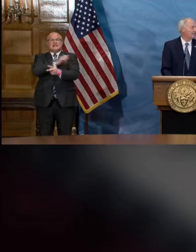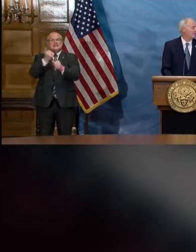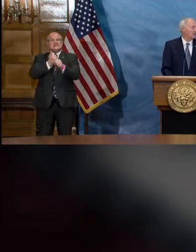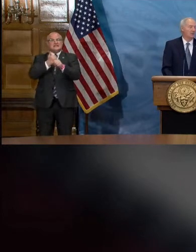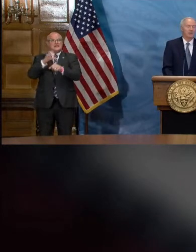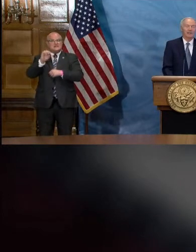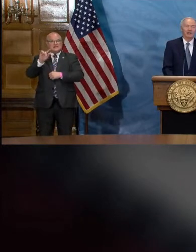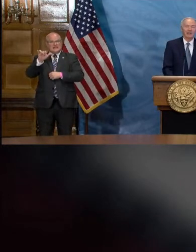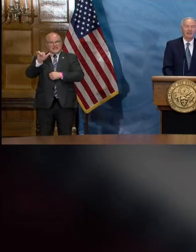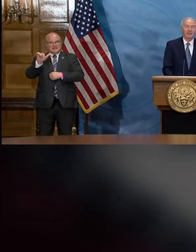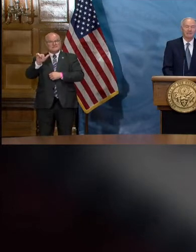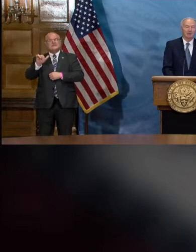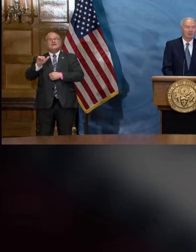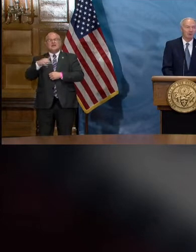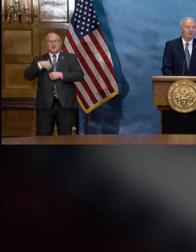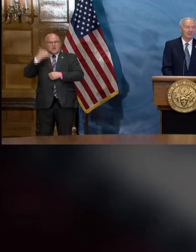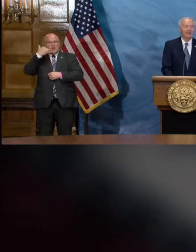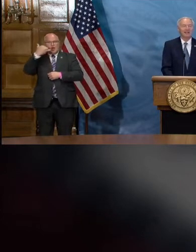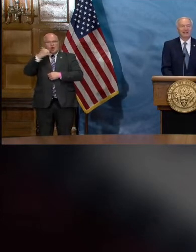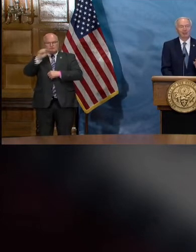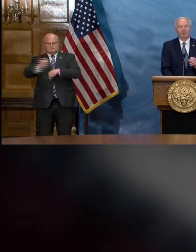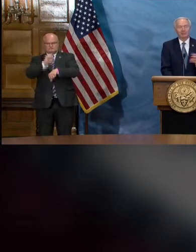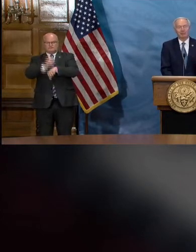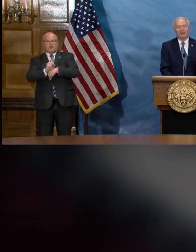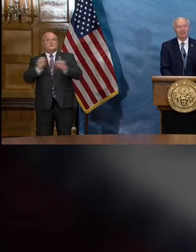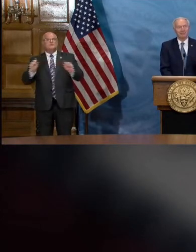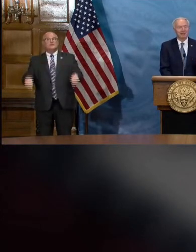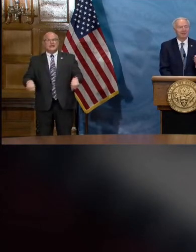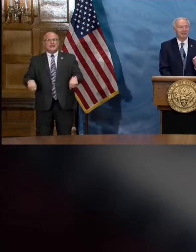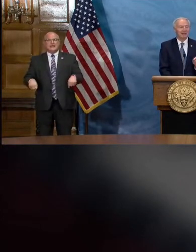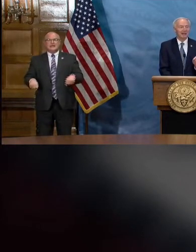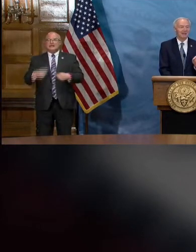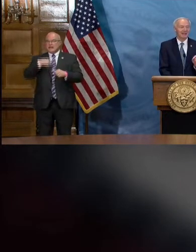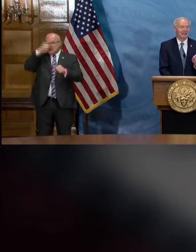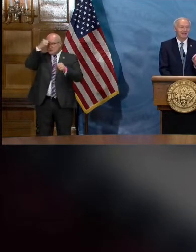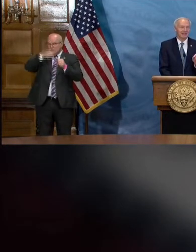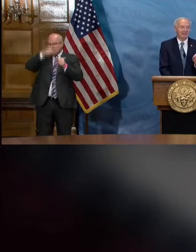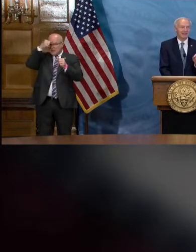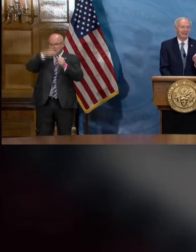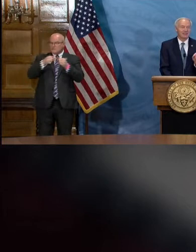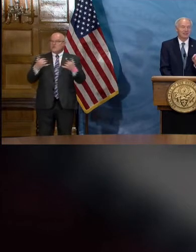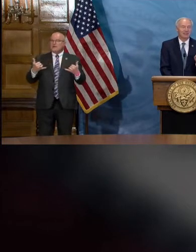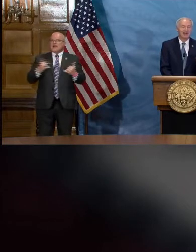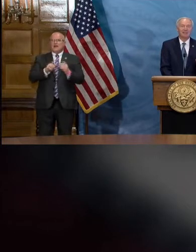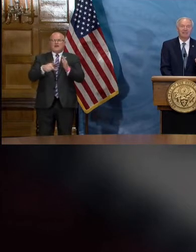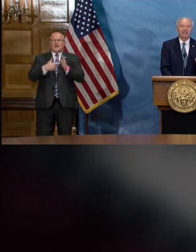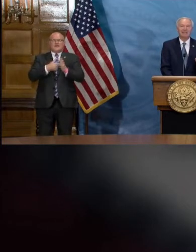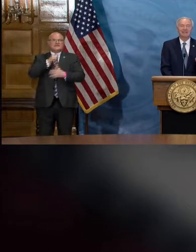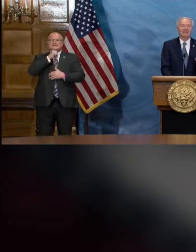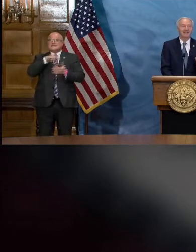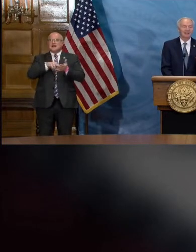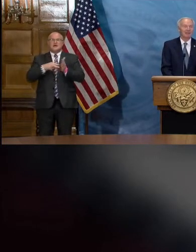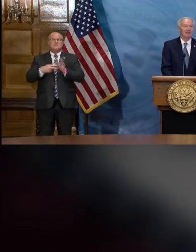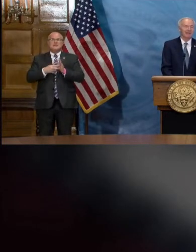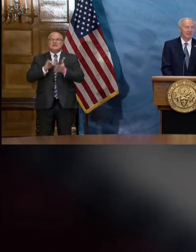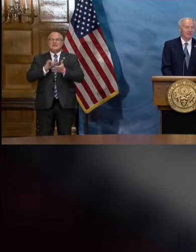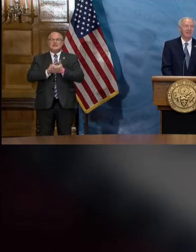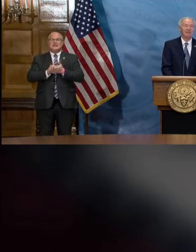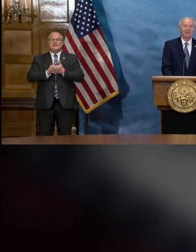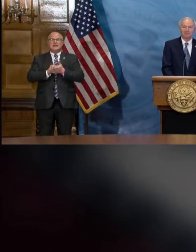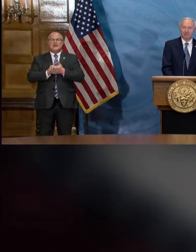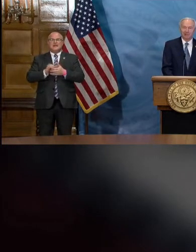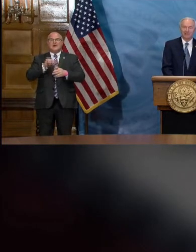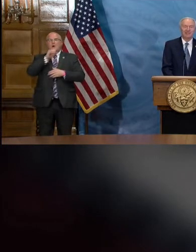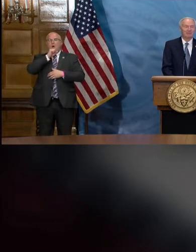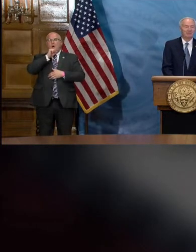county. We can call ahead for an appointment. I want everybody to bear in mind that This does not mean that everybody